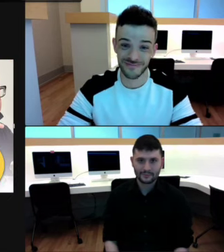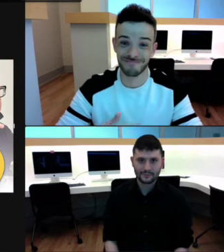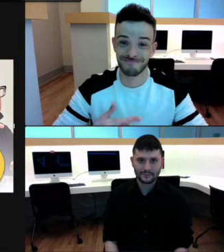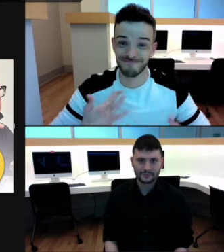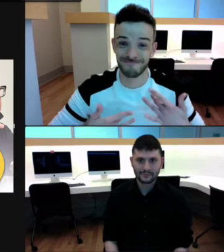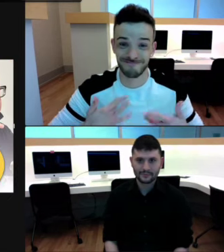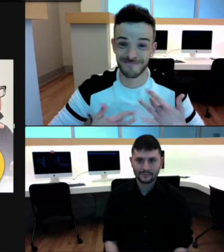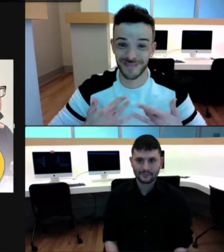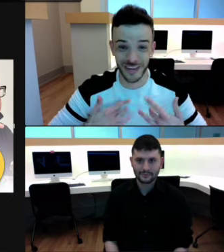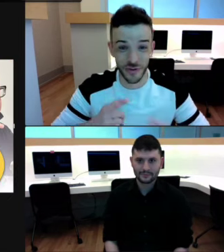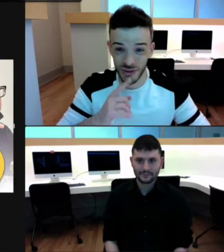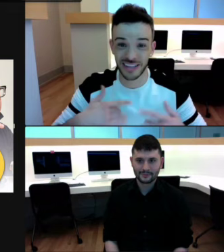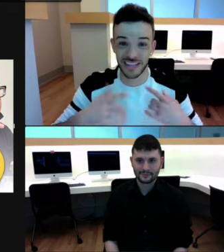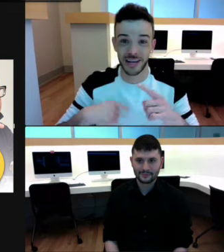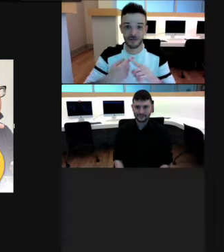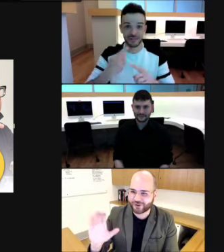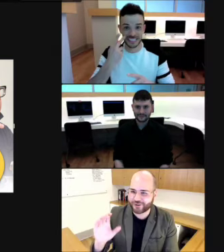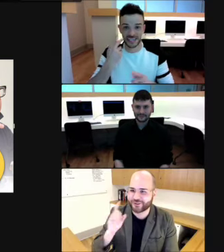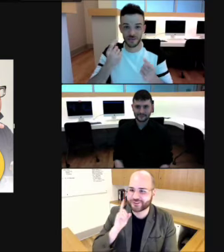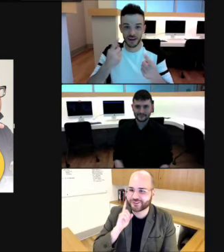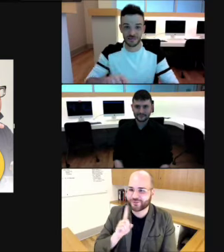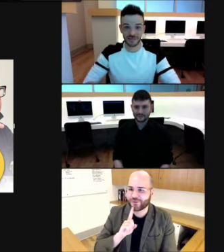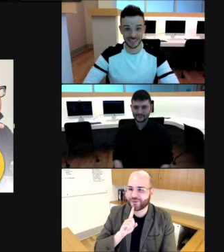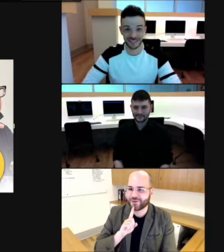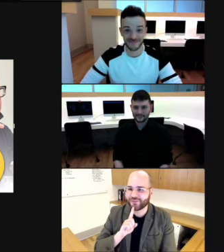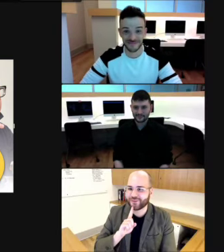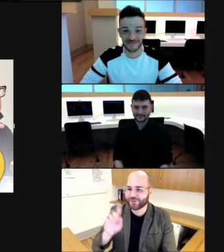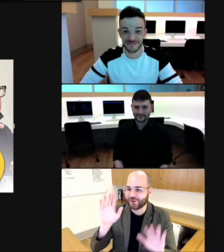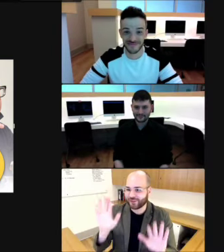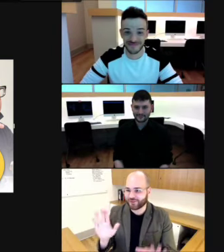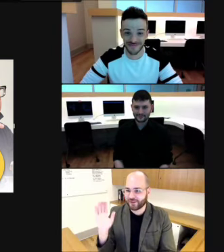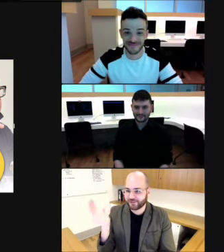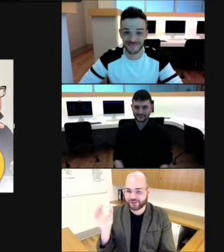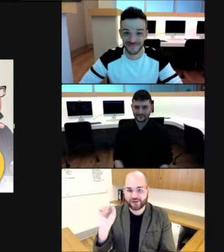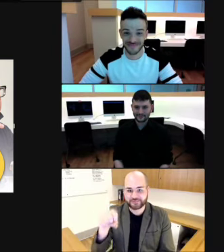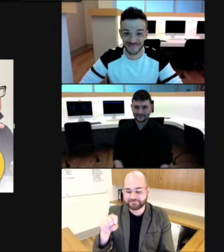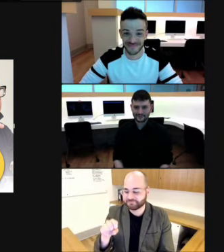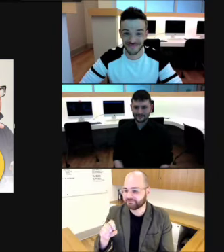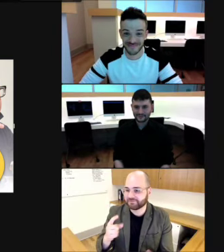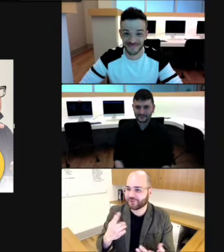Thank you, Grady. Thank you, Charles. Excited to see what happens.